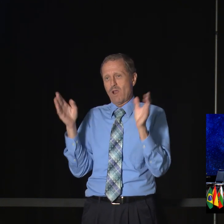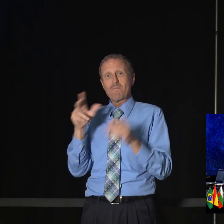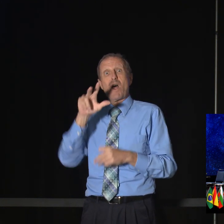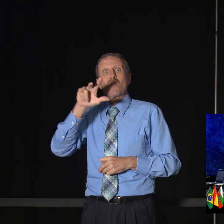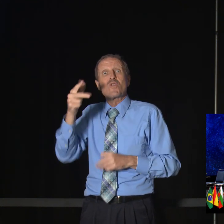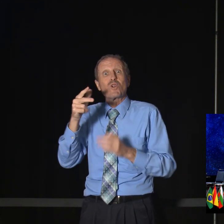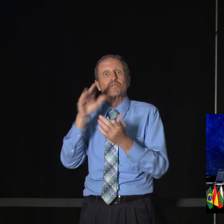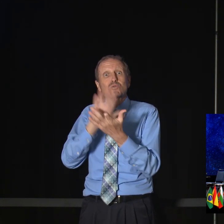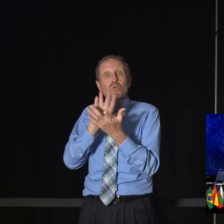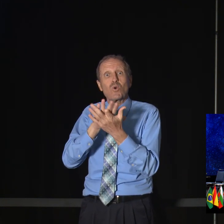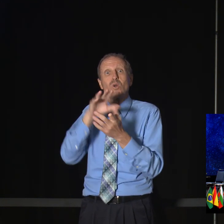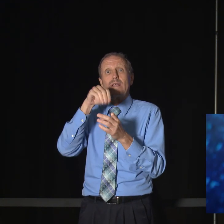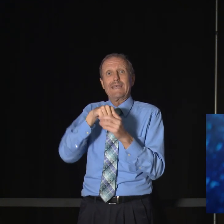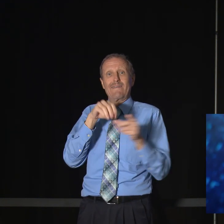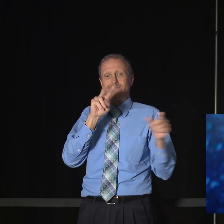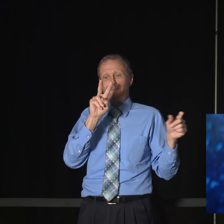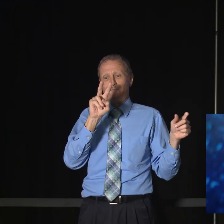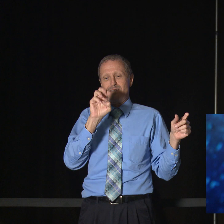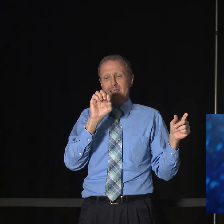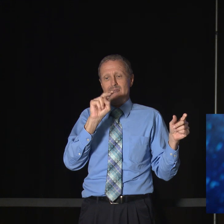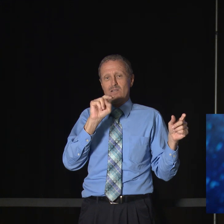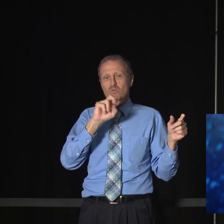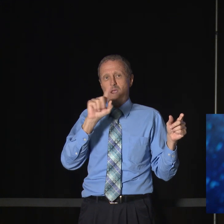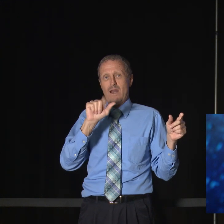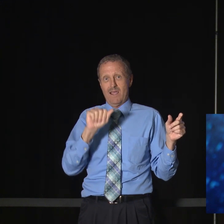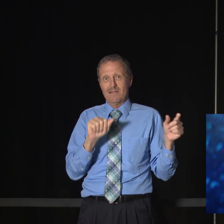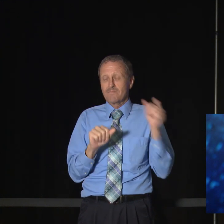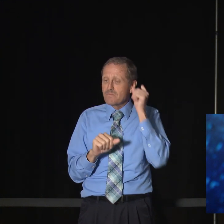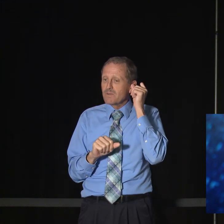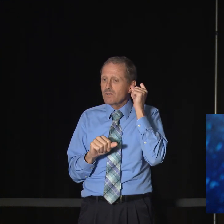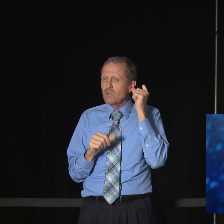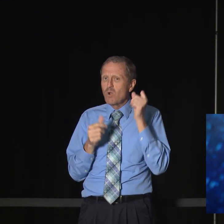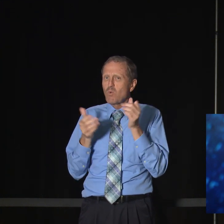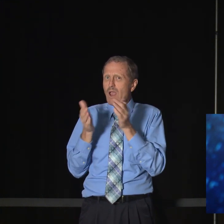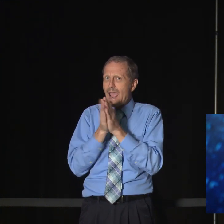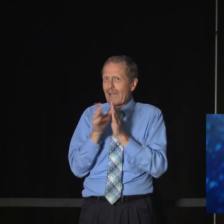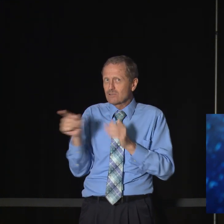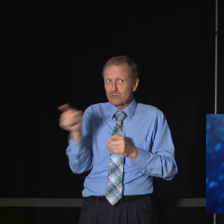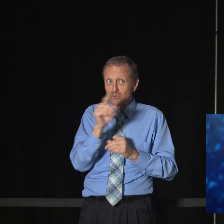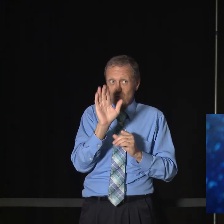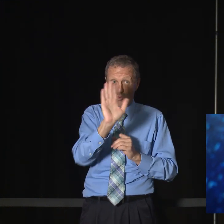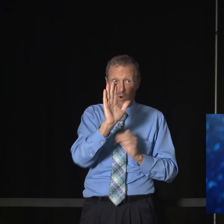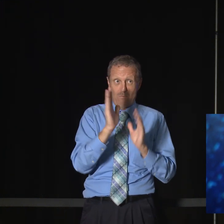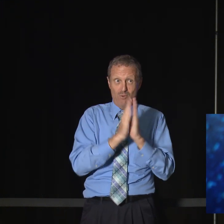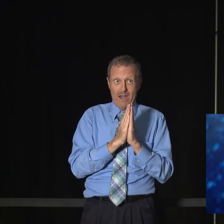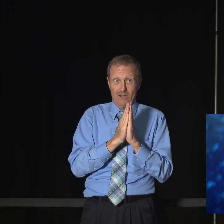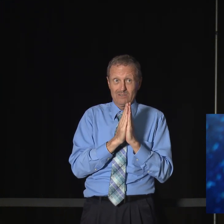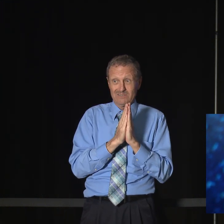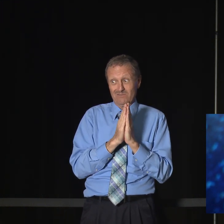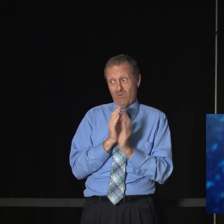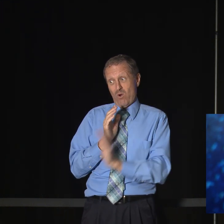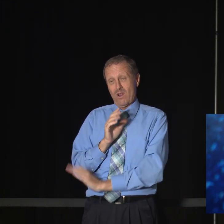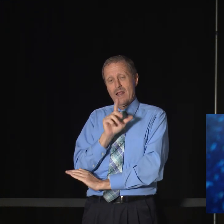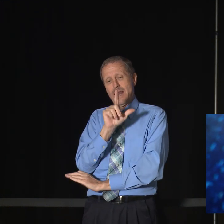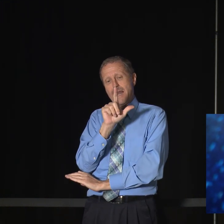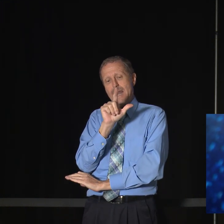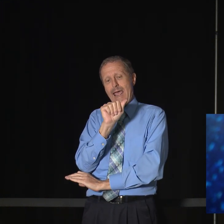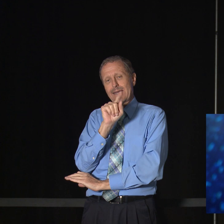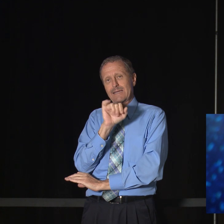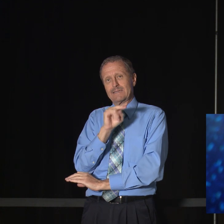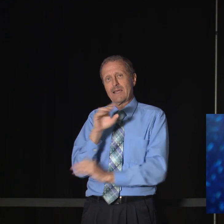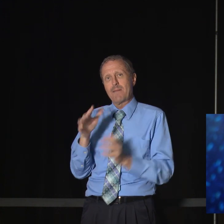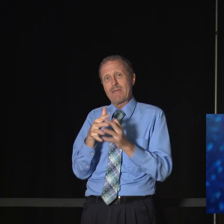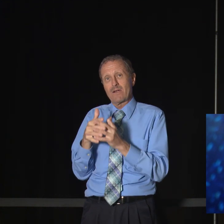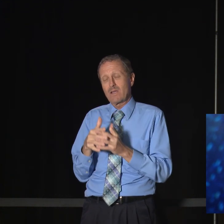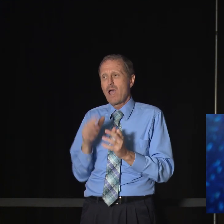school in Venezuela. So we will ask you for prayers in Latin America, and I hope